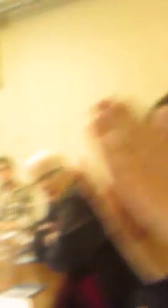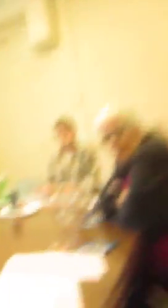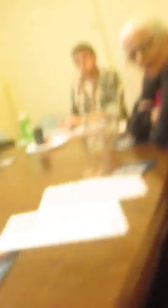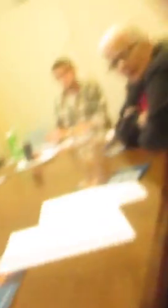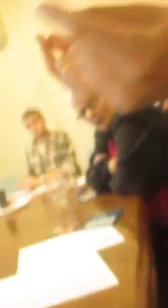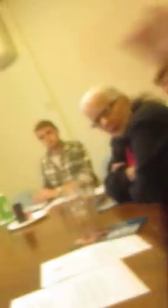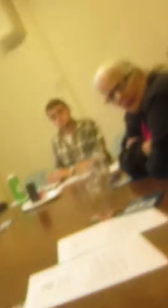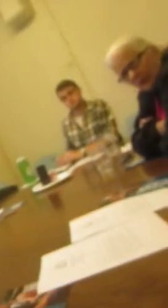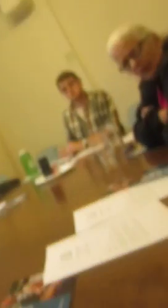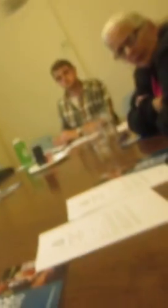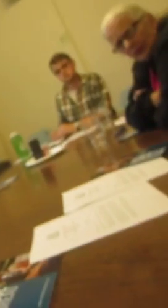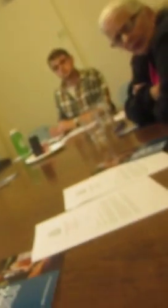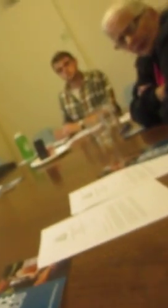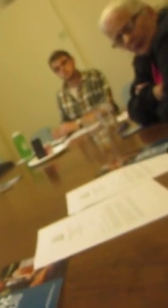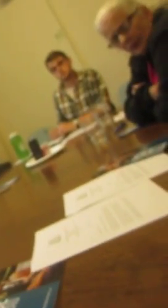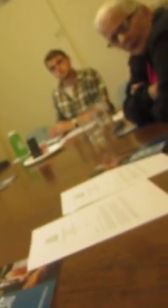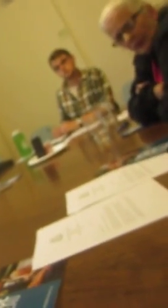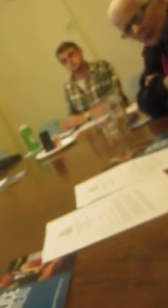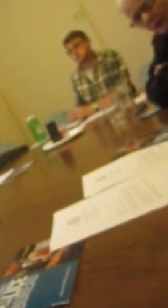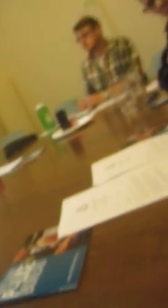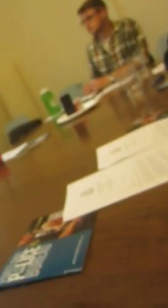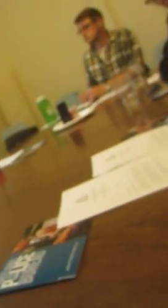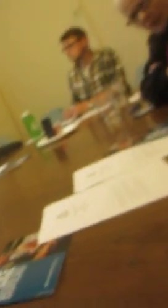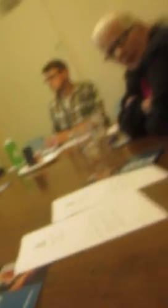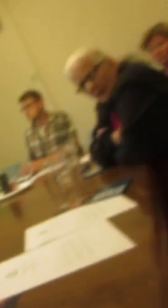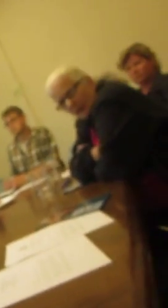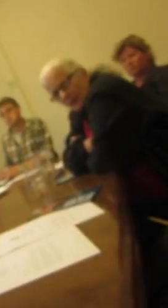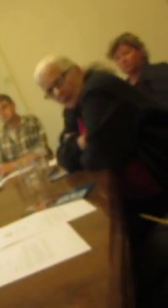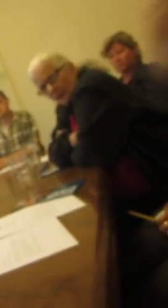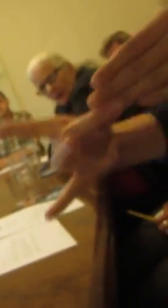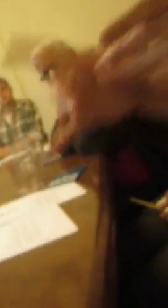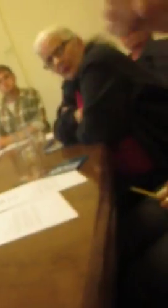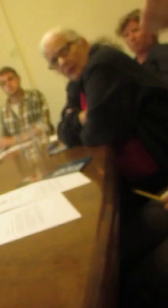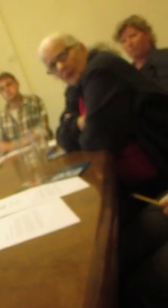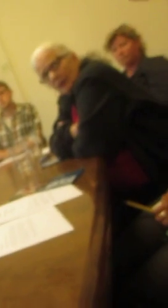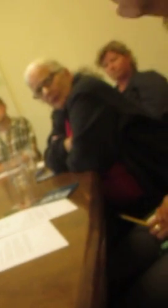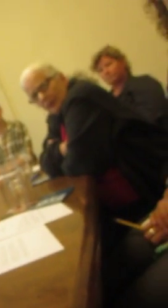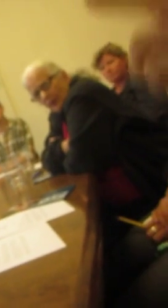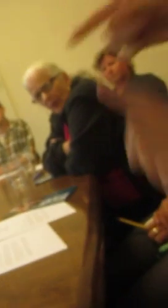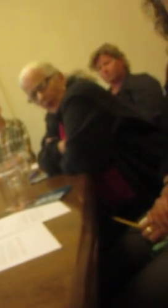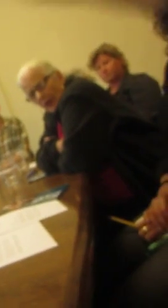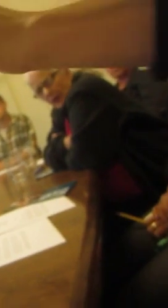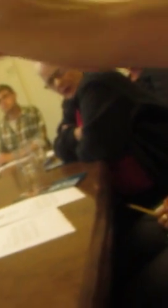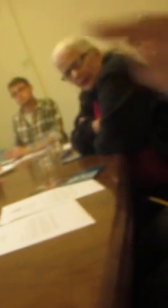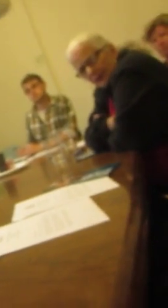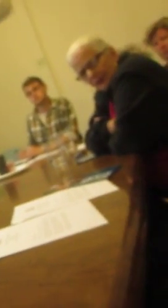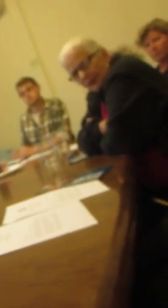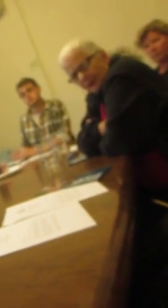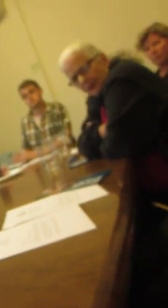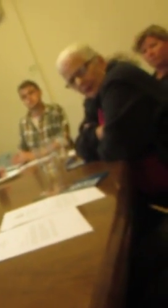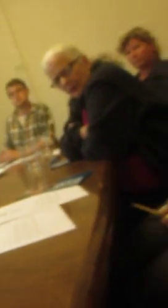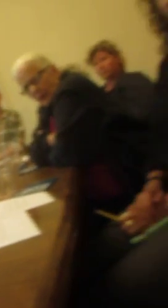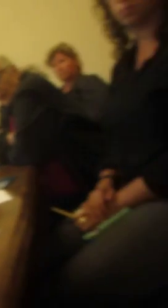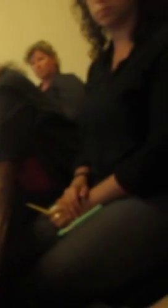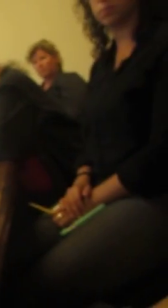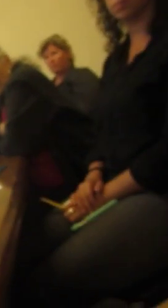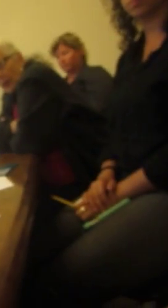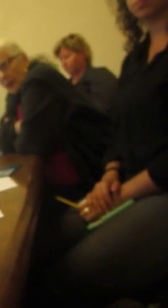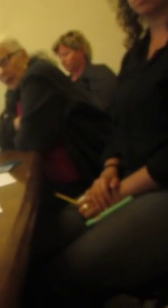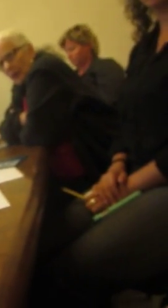to resolutions and stuff like that, you know, and it, like I said, they continue to have a diverse pool to pull from. I